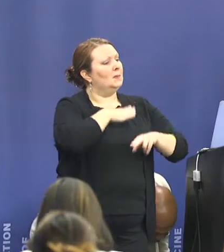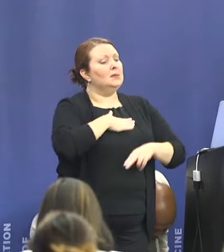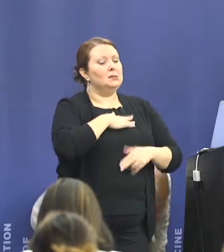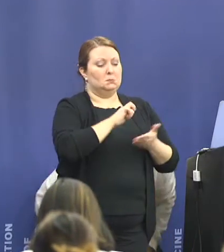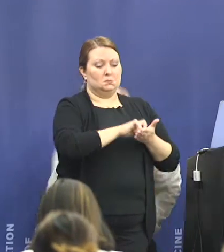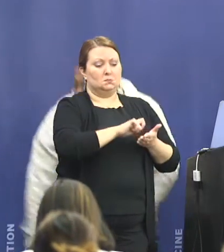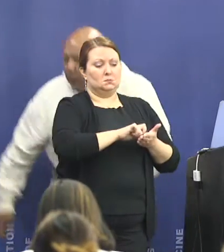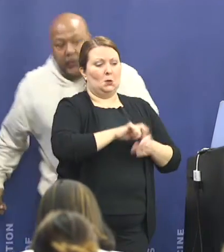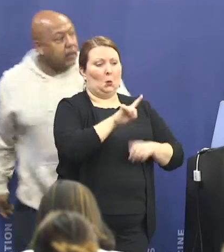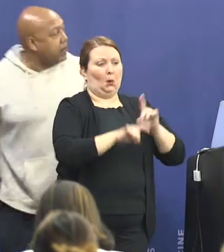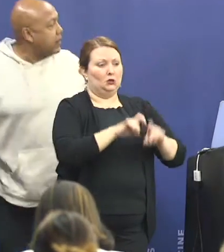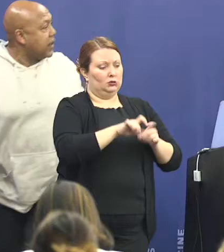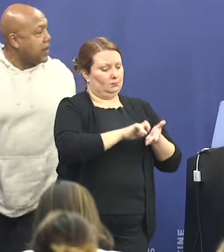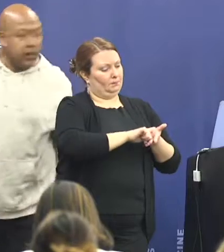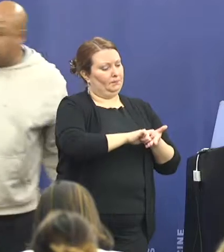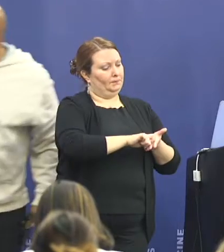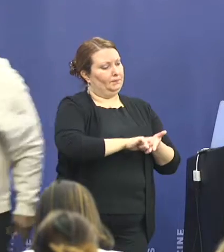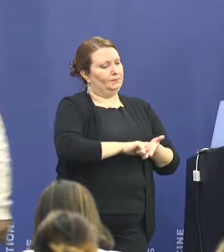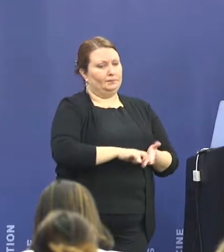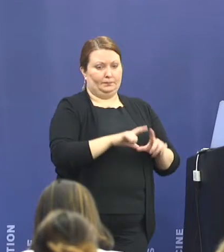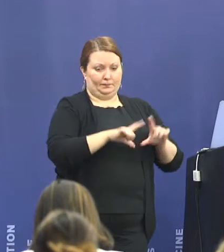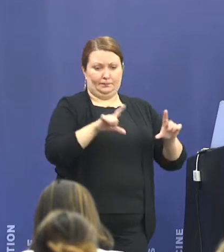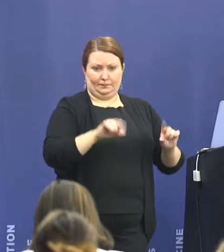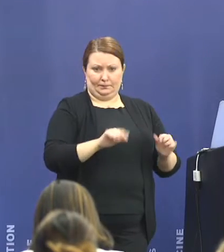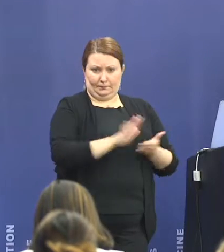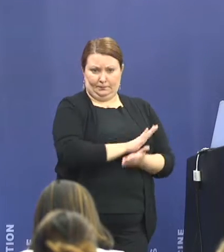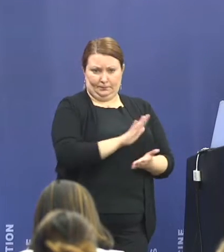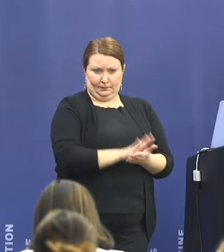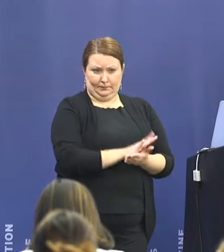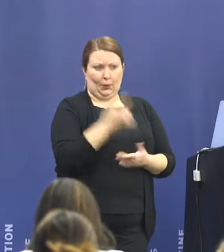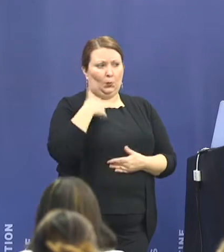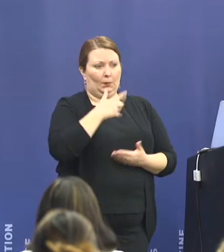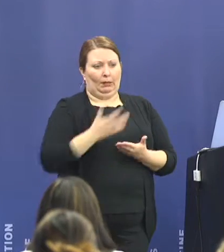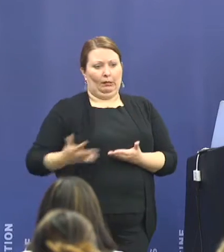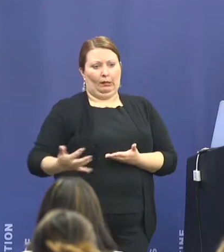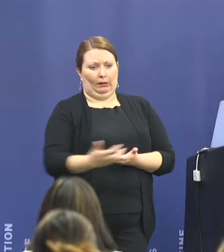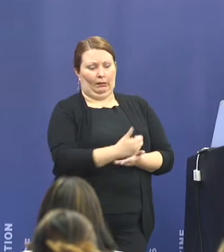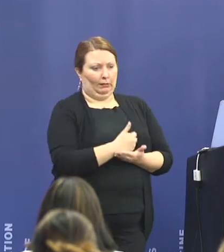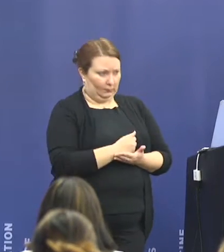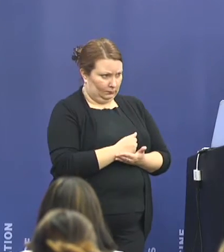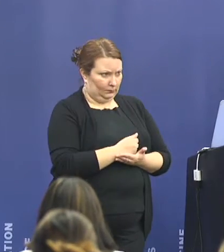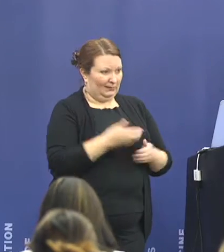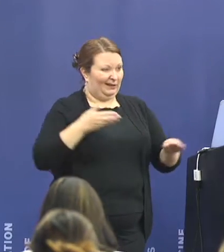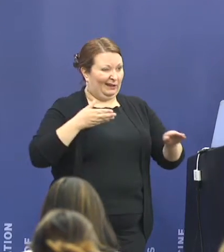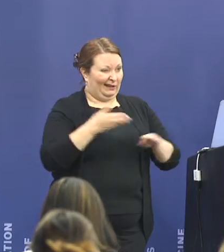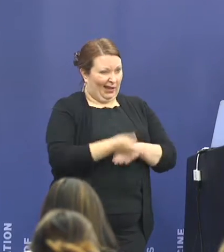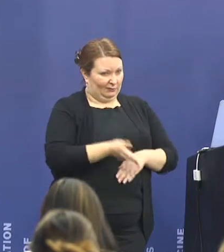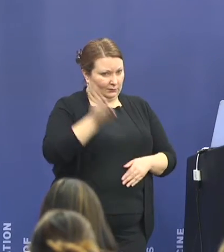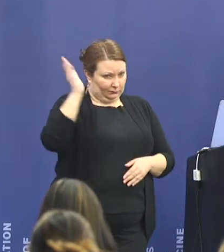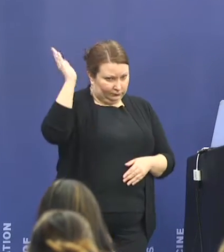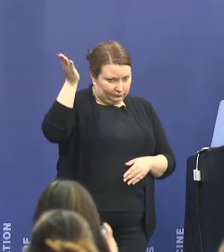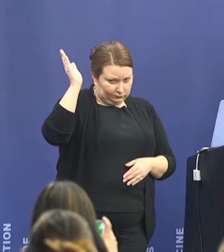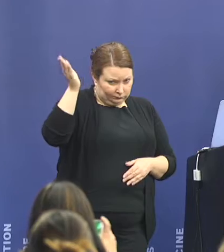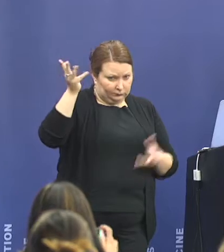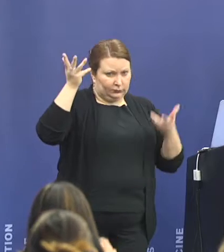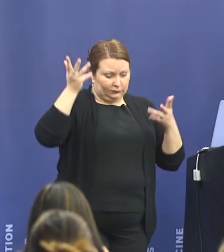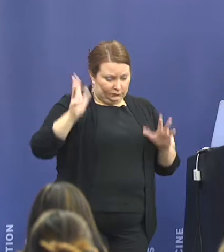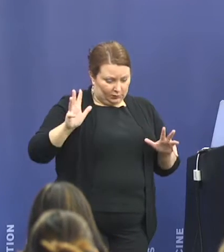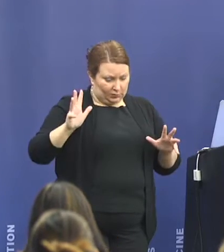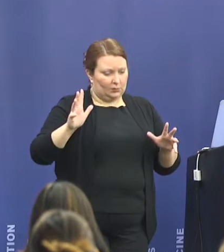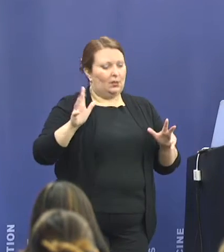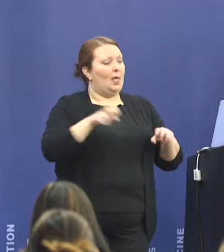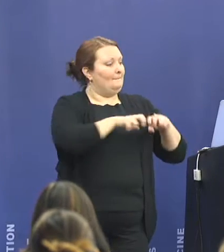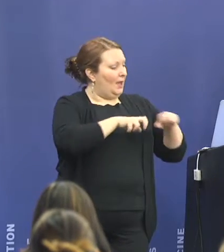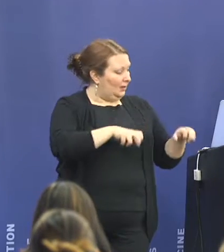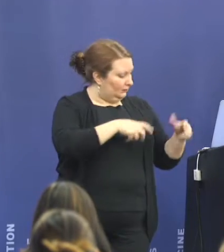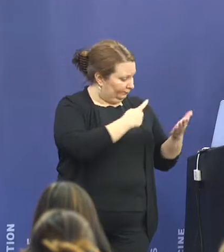feel free to write your questions on those slips of paper. We will collect them after Dr. Lopez's talk and then after the